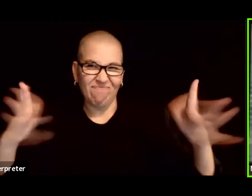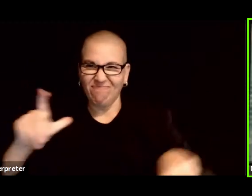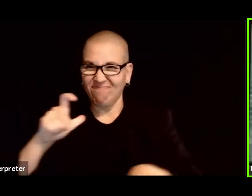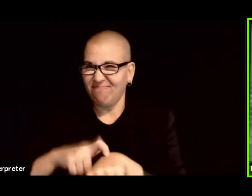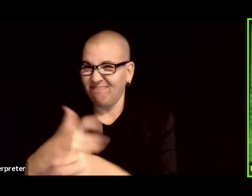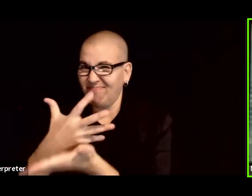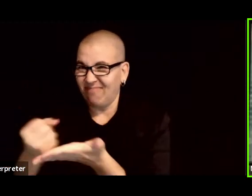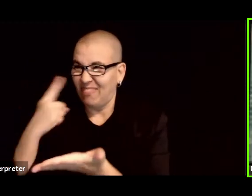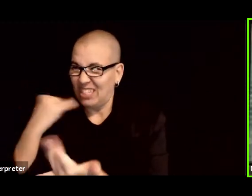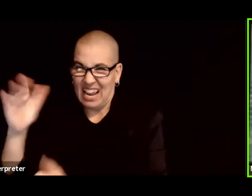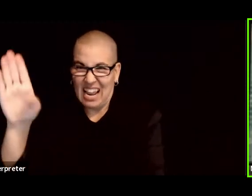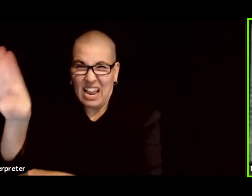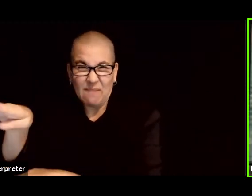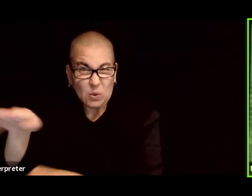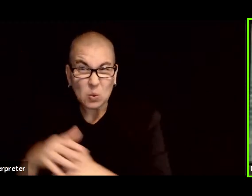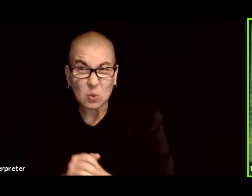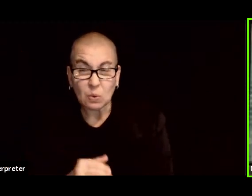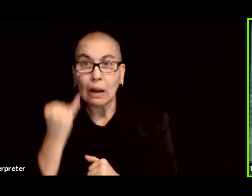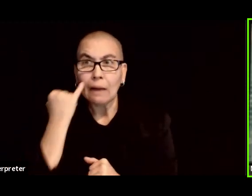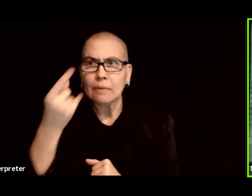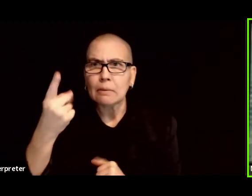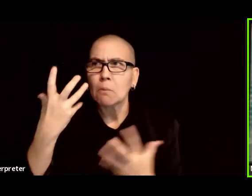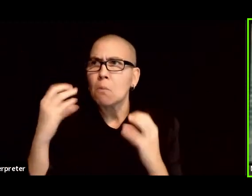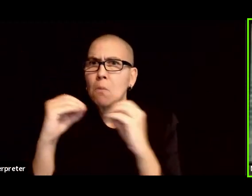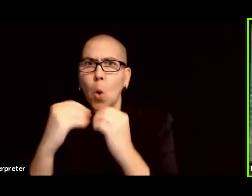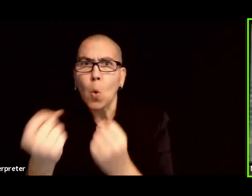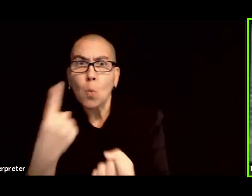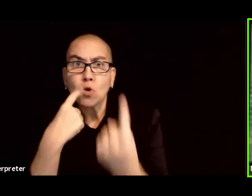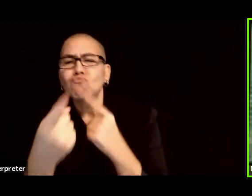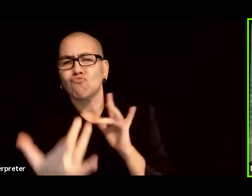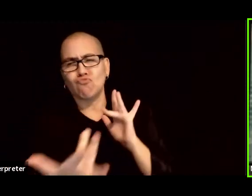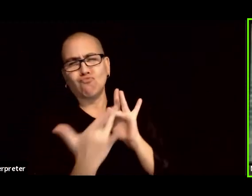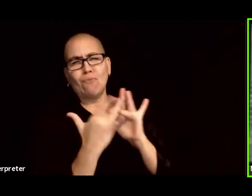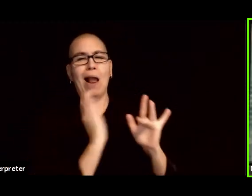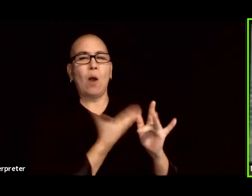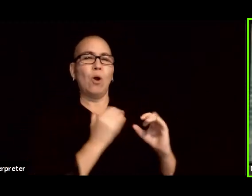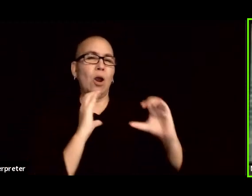reporters with additional questions to reach out to our office this afternoon. Have a good day, and we will be back with you.